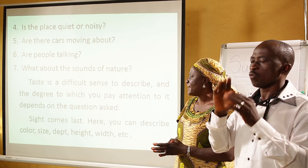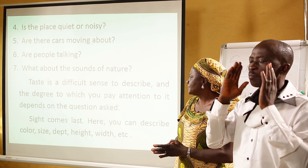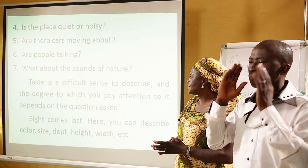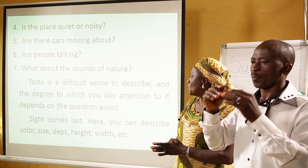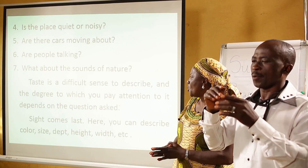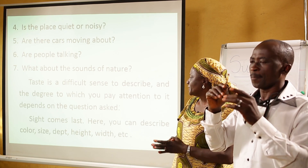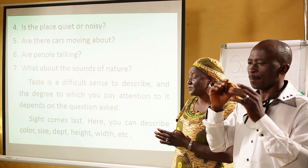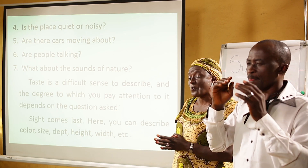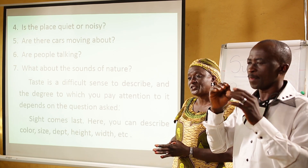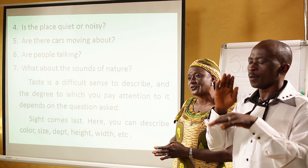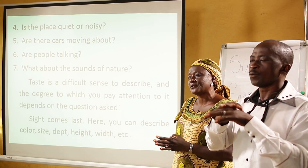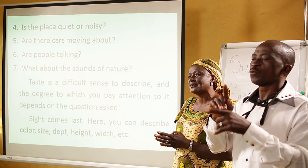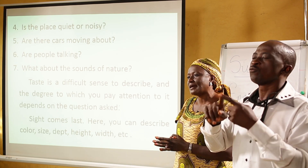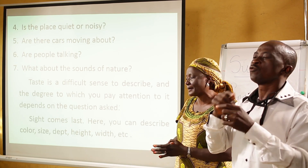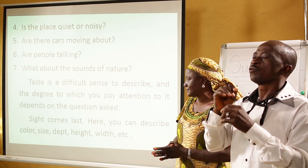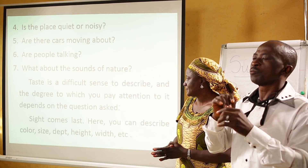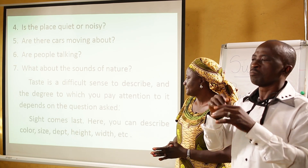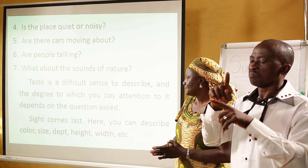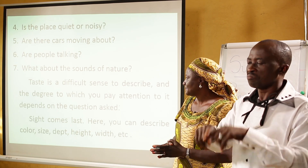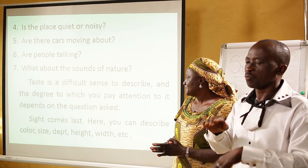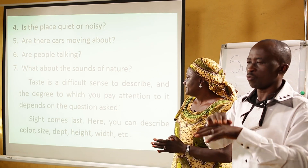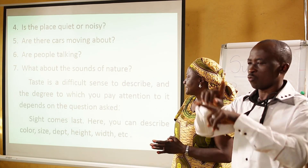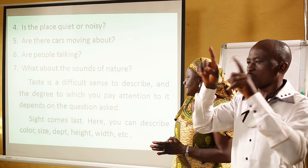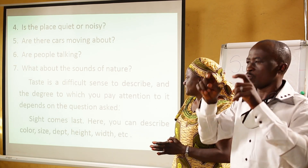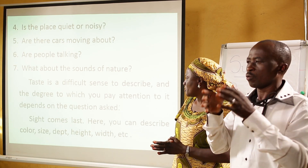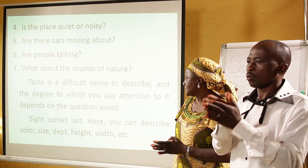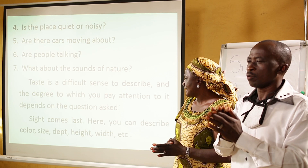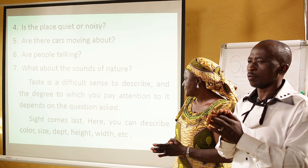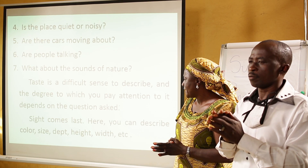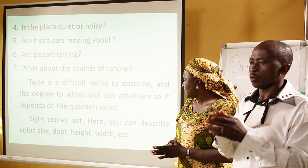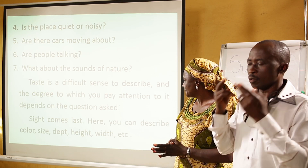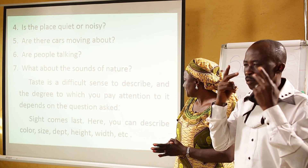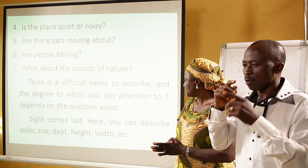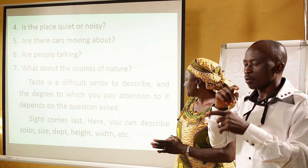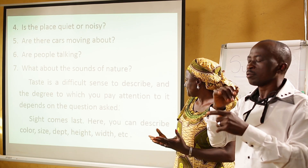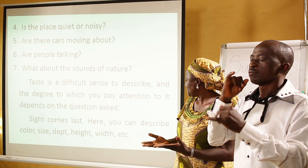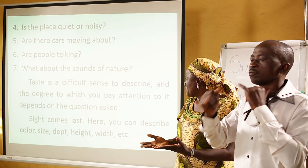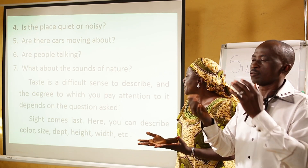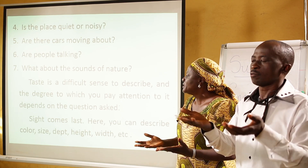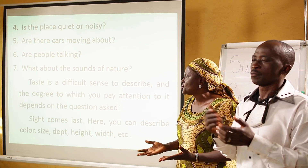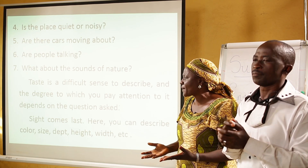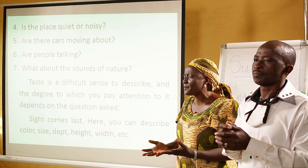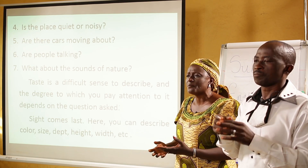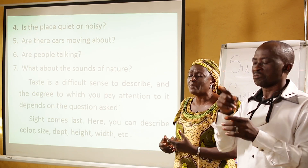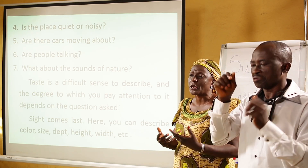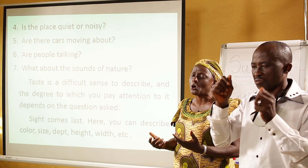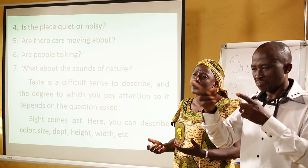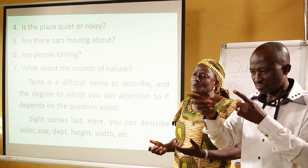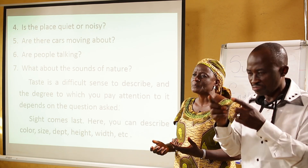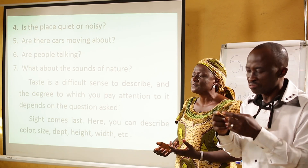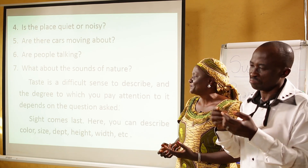it depends on the question asked. Sight comes last here. You can describe